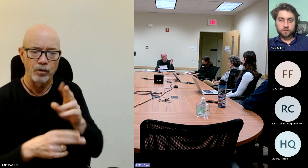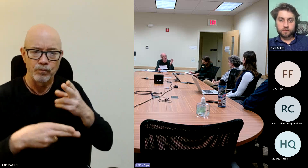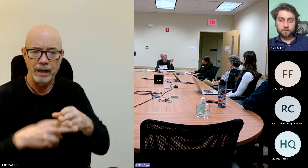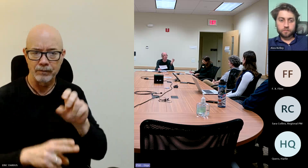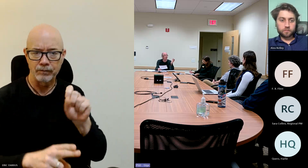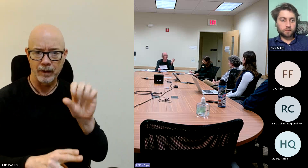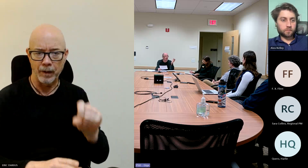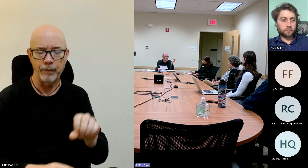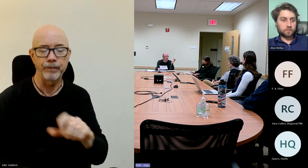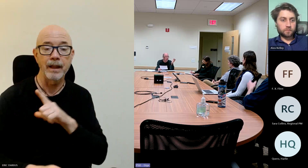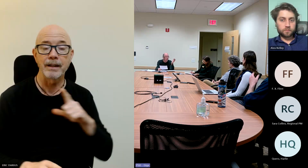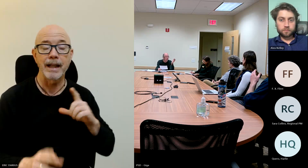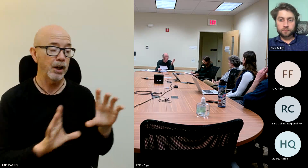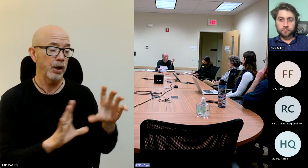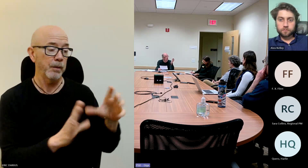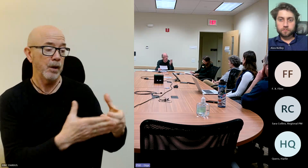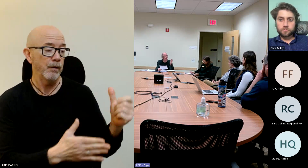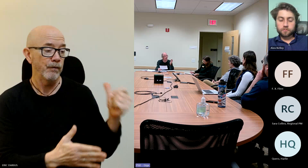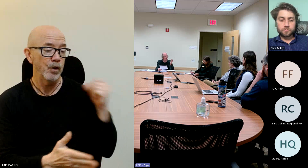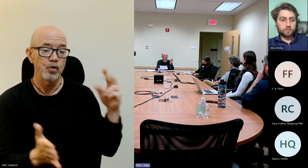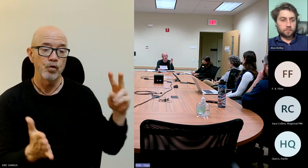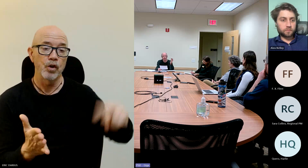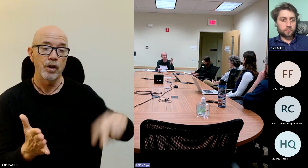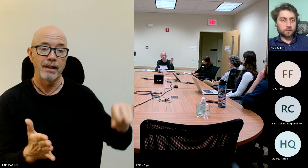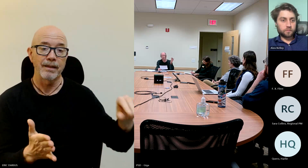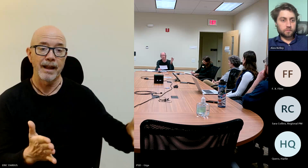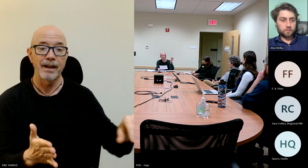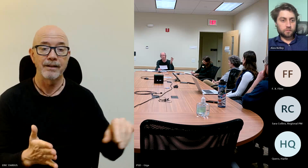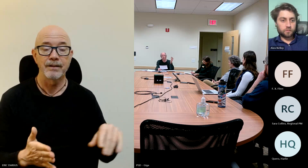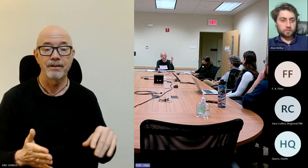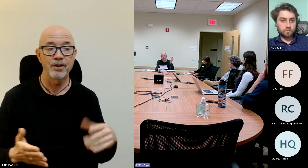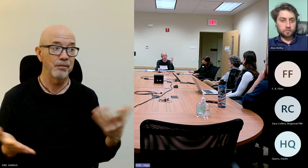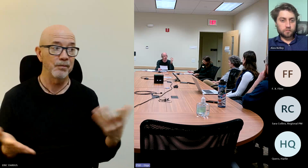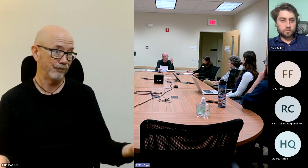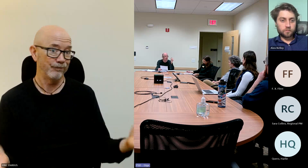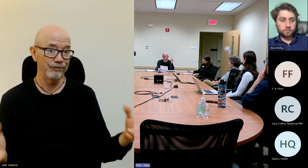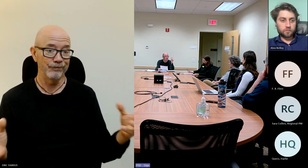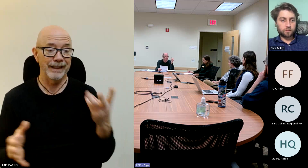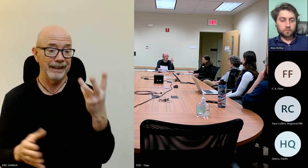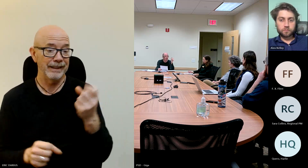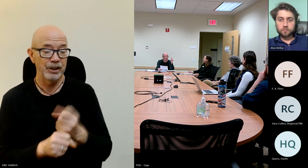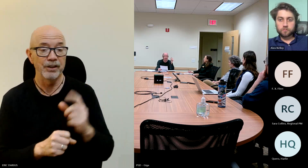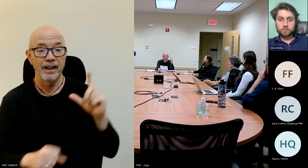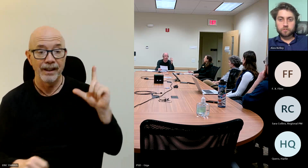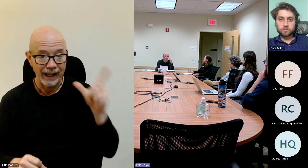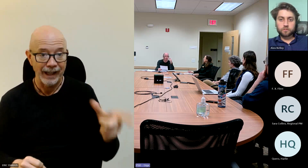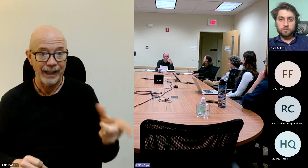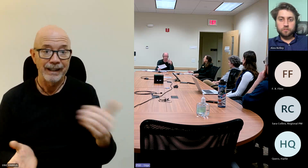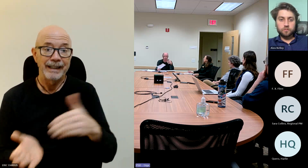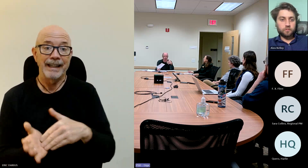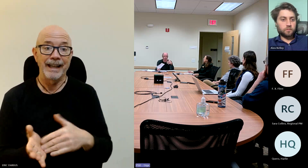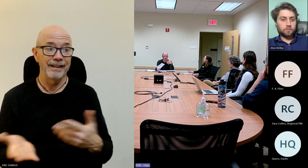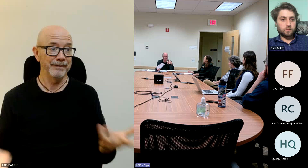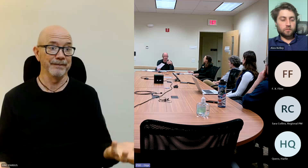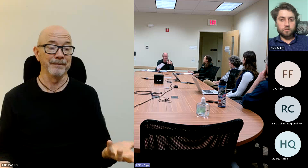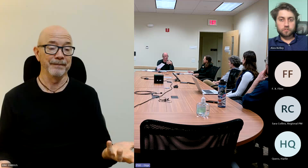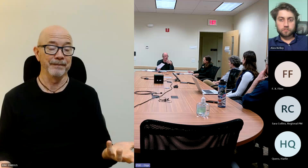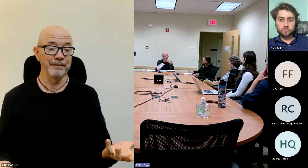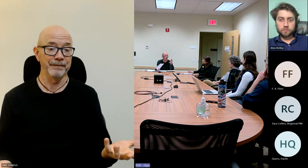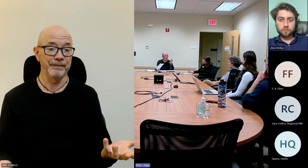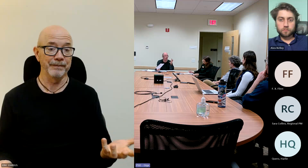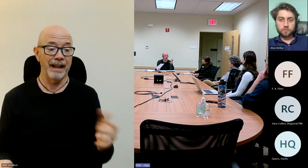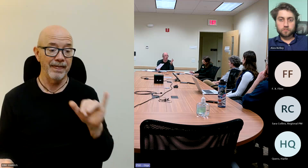legislative committees refused to look at it. So here we are, 6 years later. This draft plan